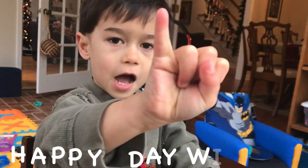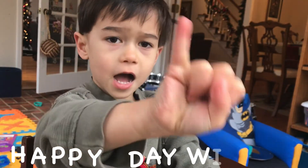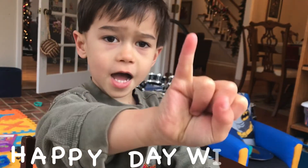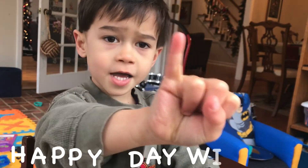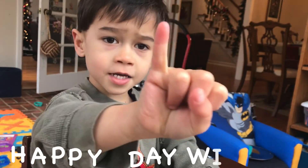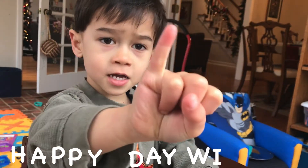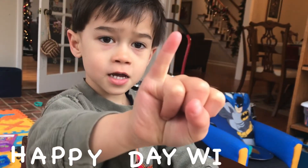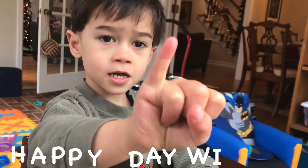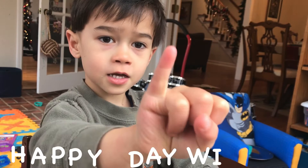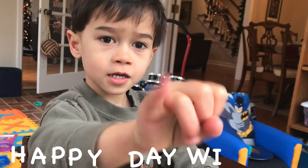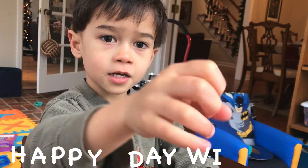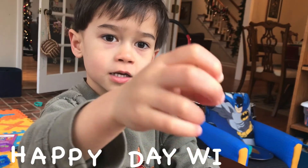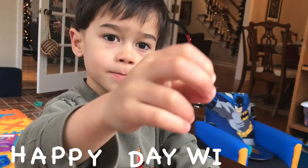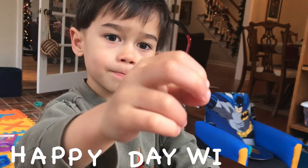I